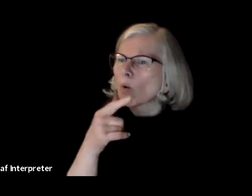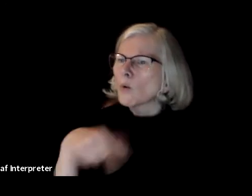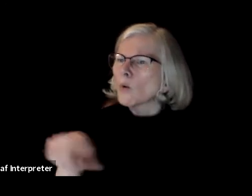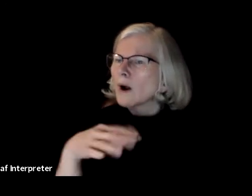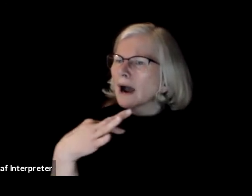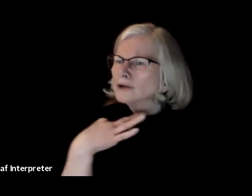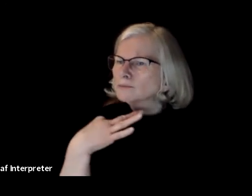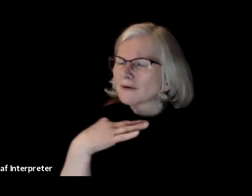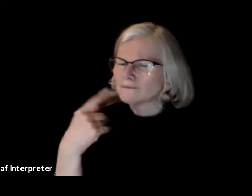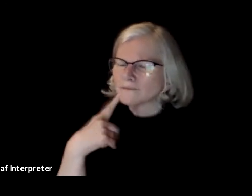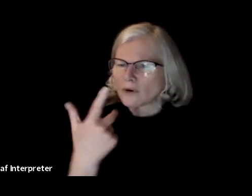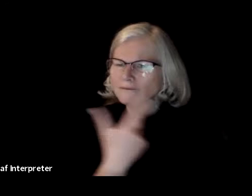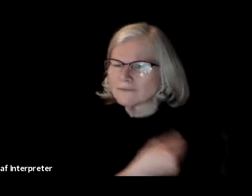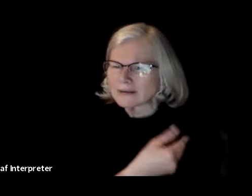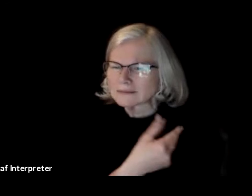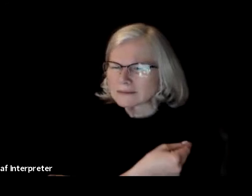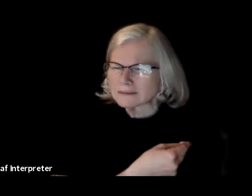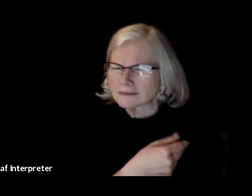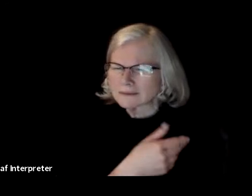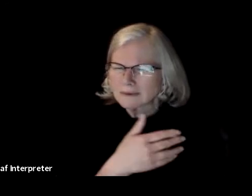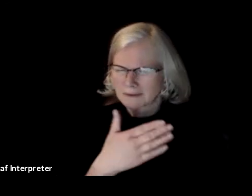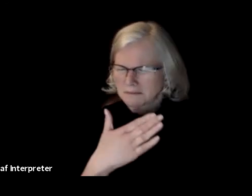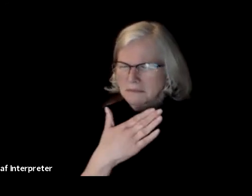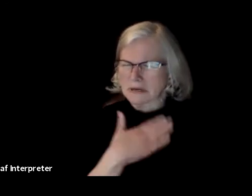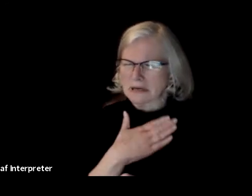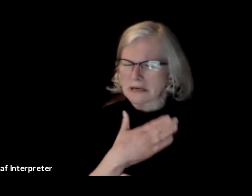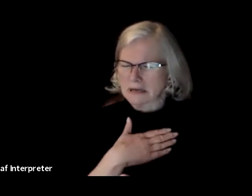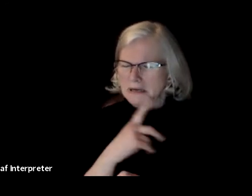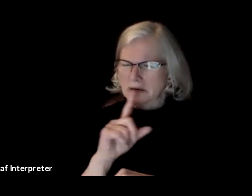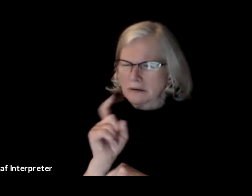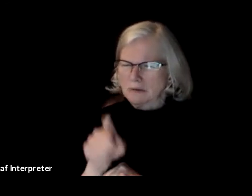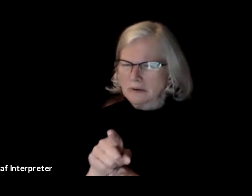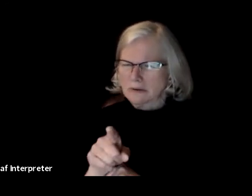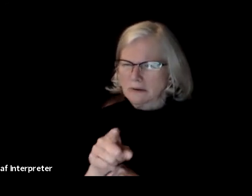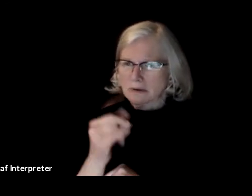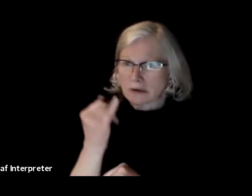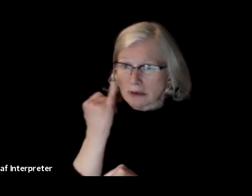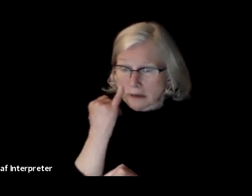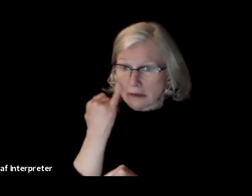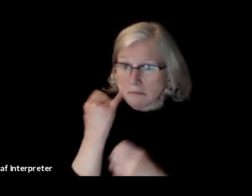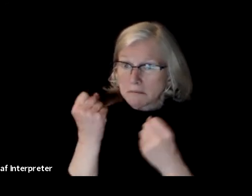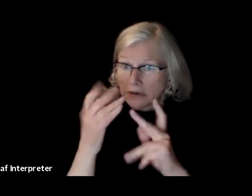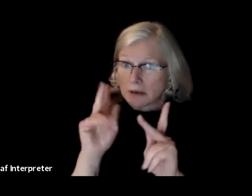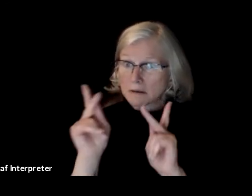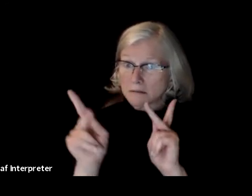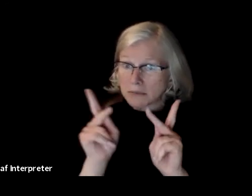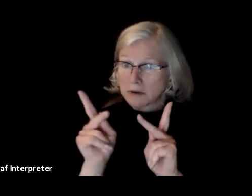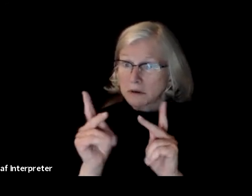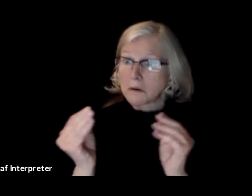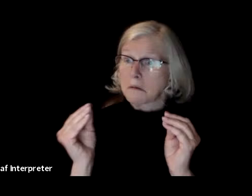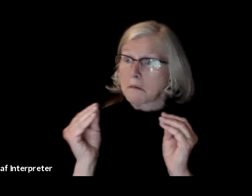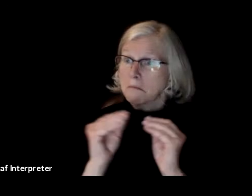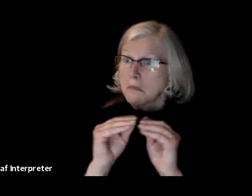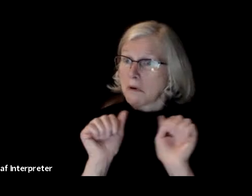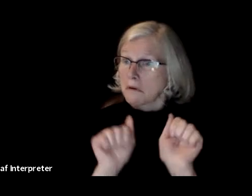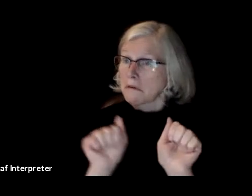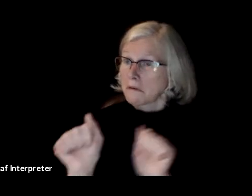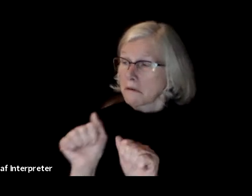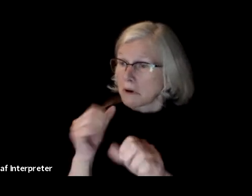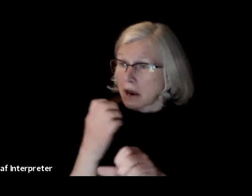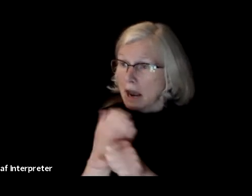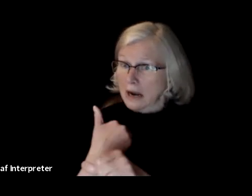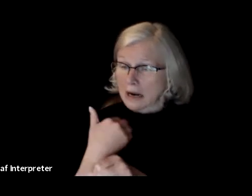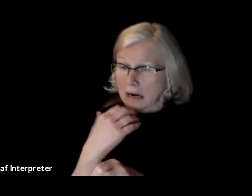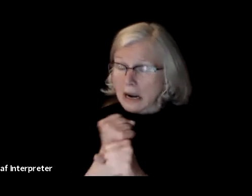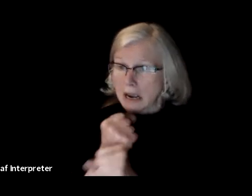if it in fact is opened up significantly to a much larger age group, how do you under the current circumstances, ensure that